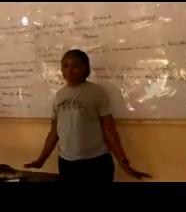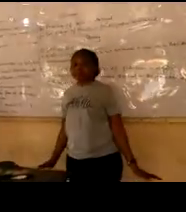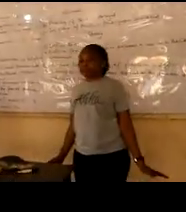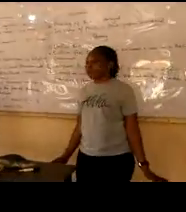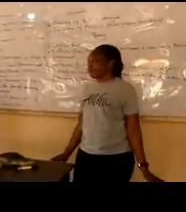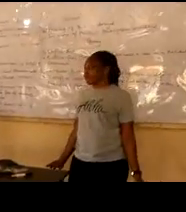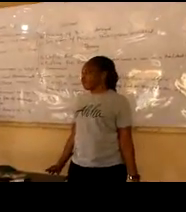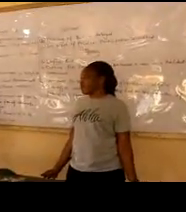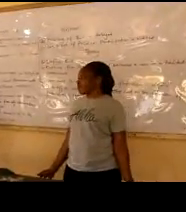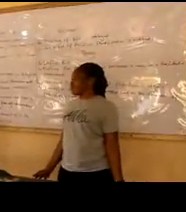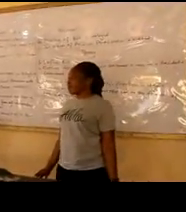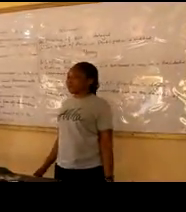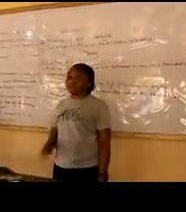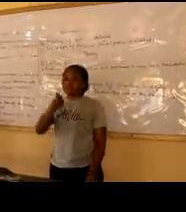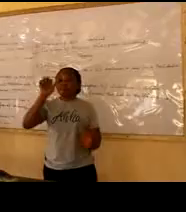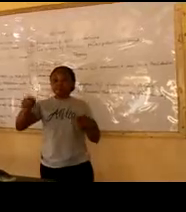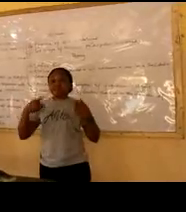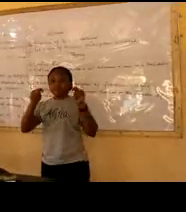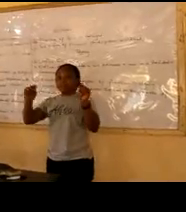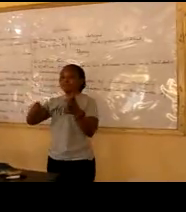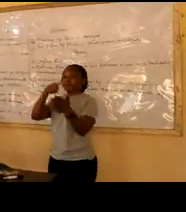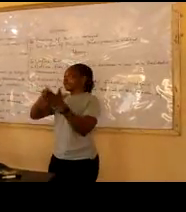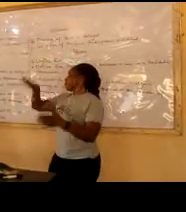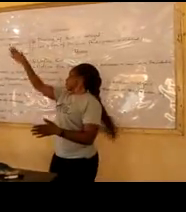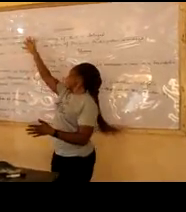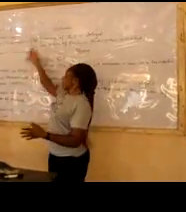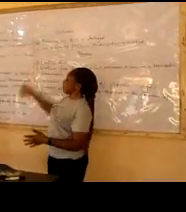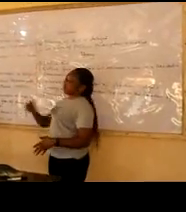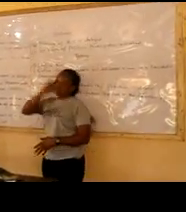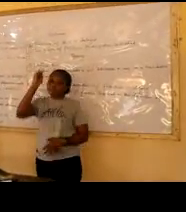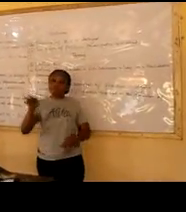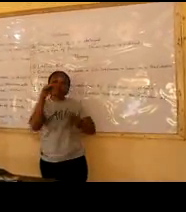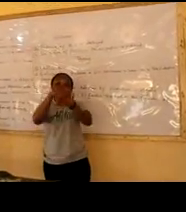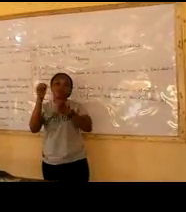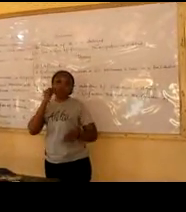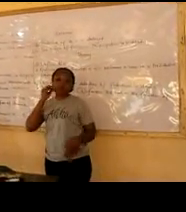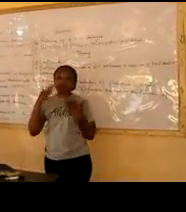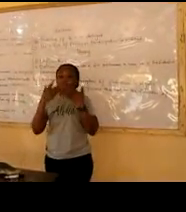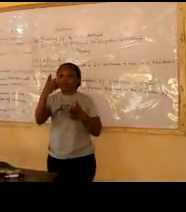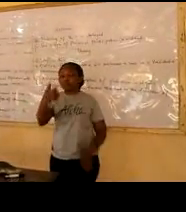So you can attempt this question at home. Thank you very much.